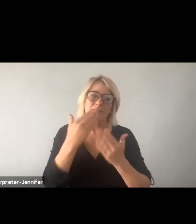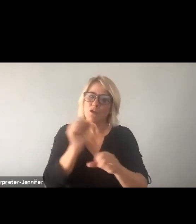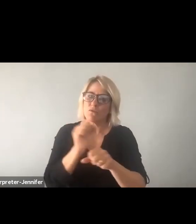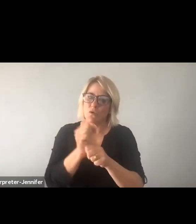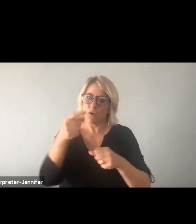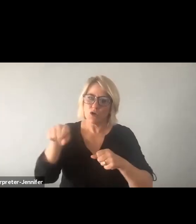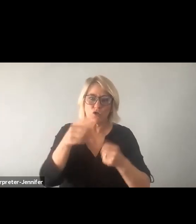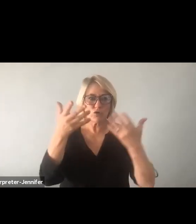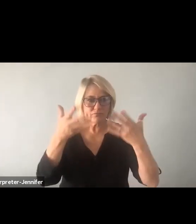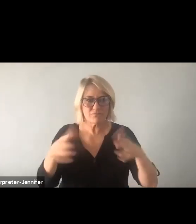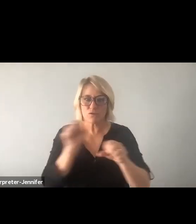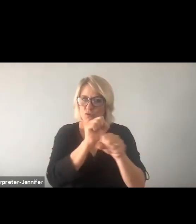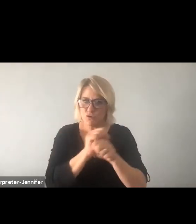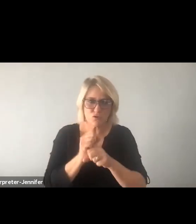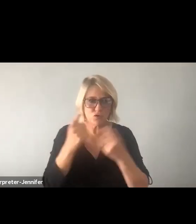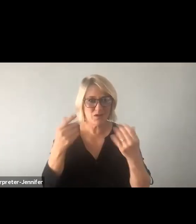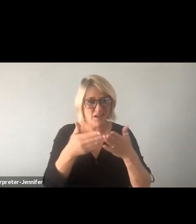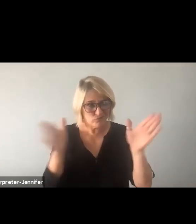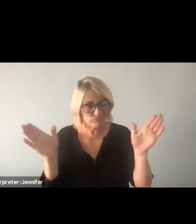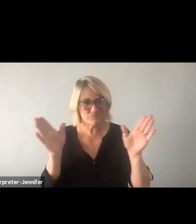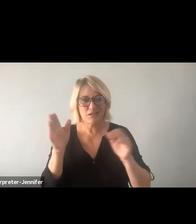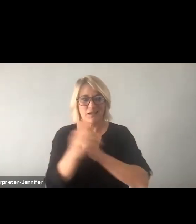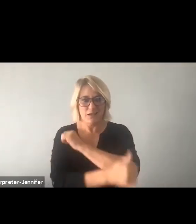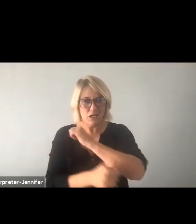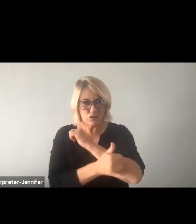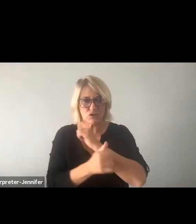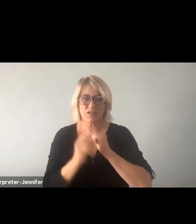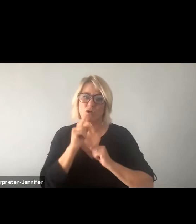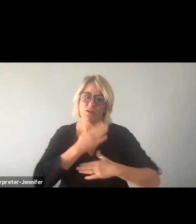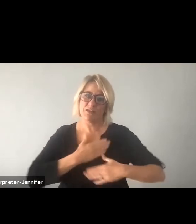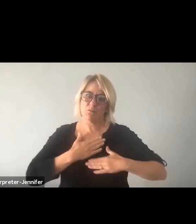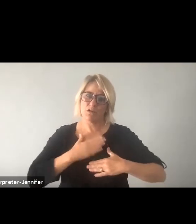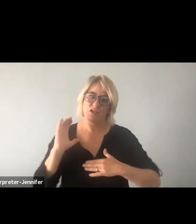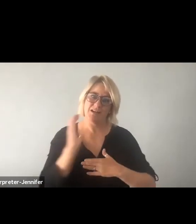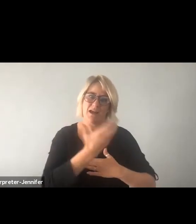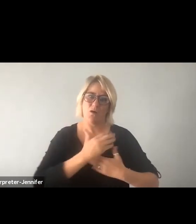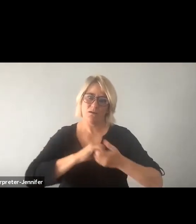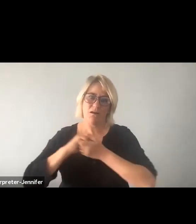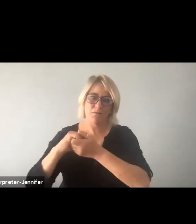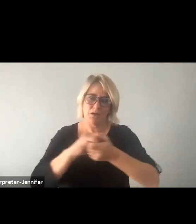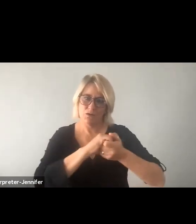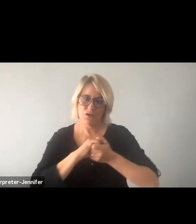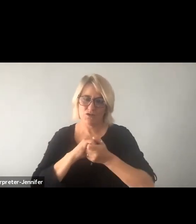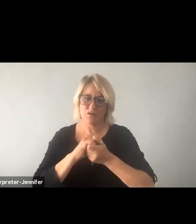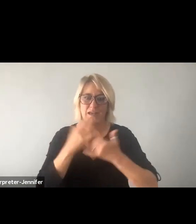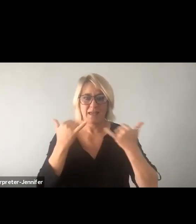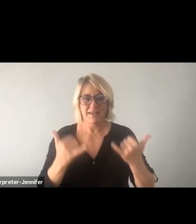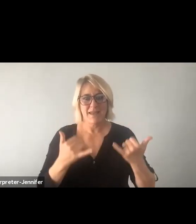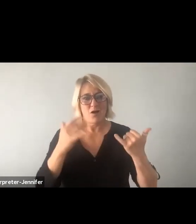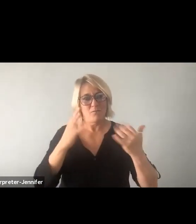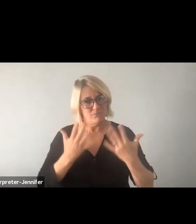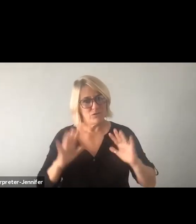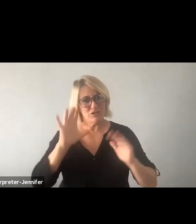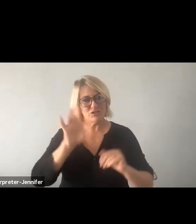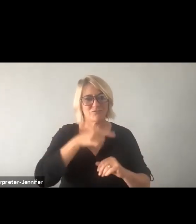doing across this country. And I really appreciate our collaboration. And with that, I will turn it back to